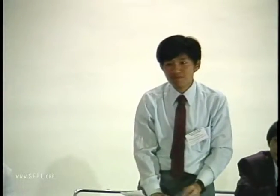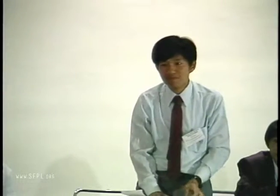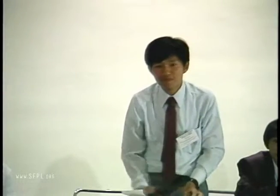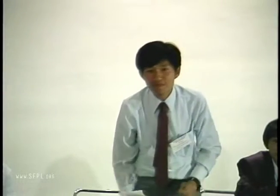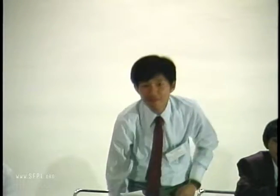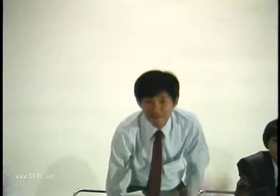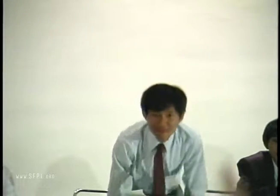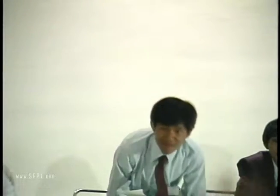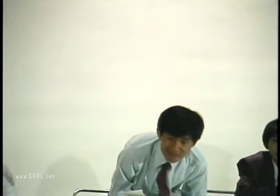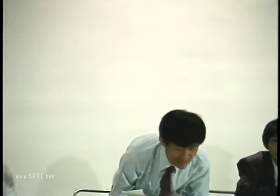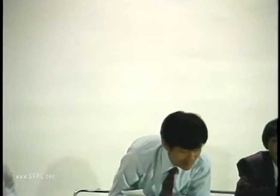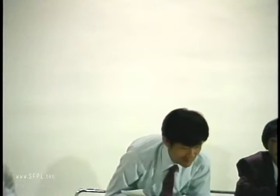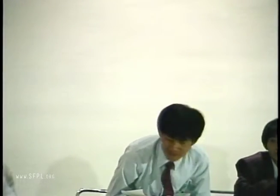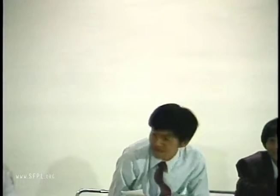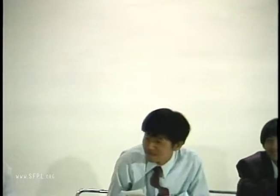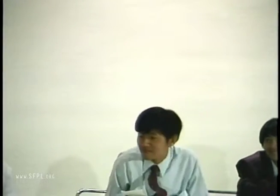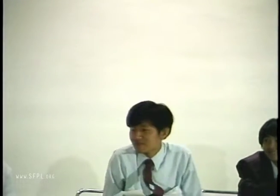That's it. Thank you.